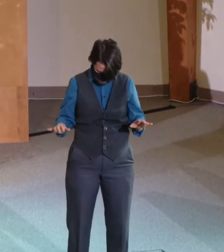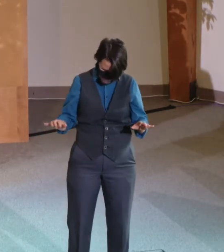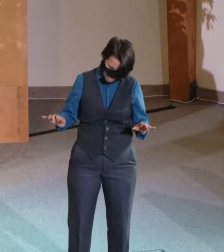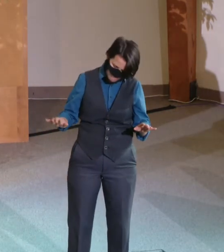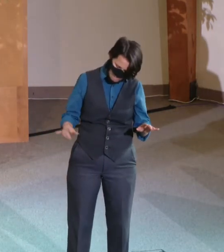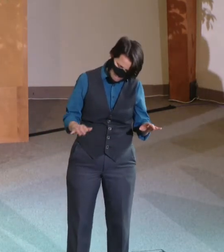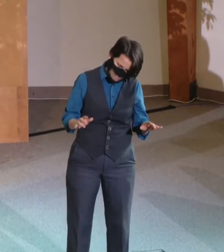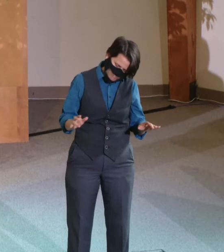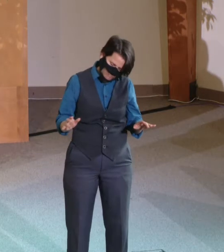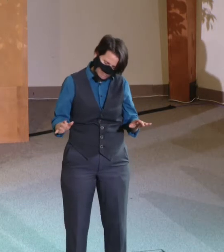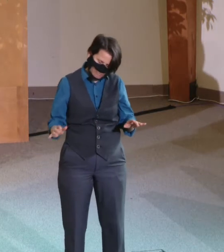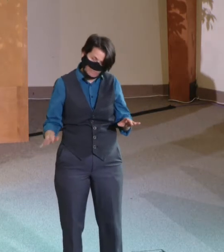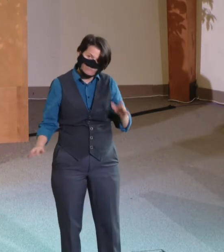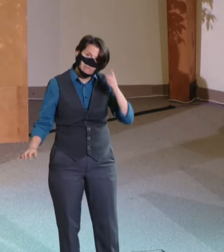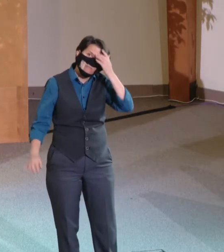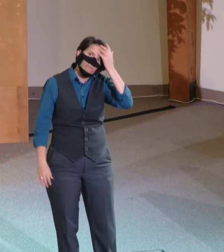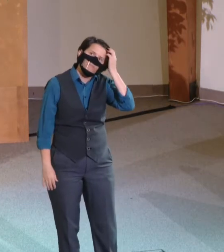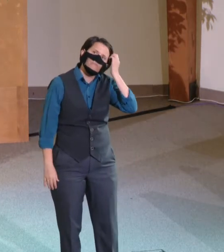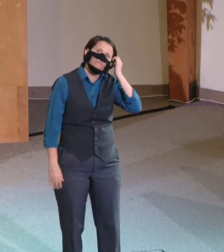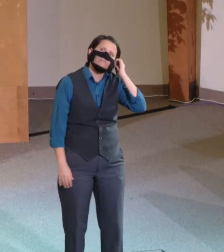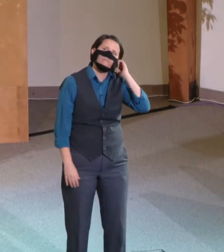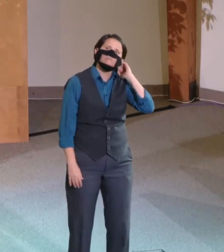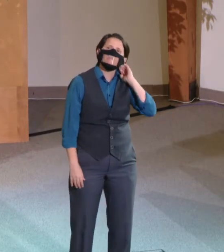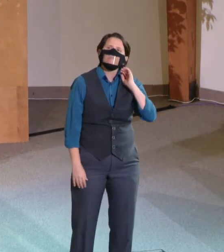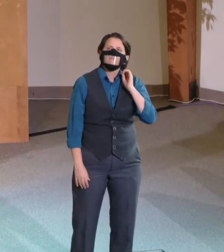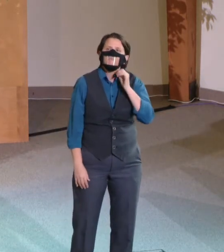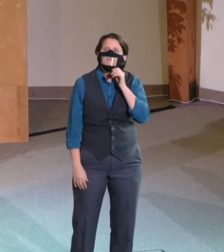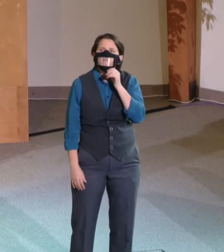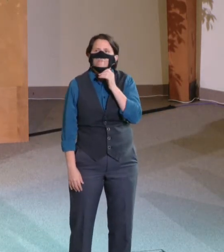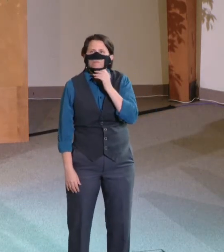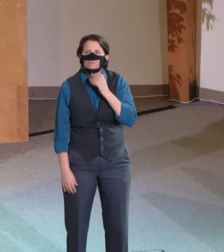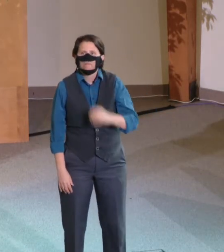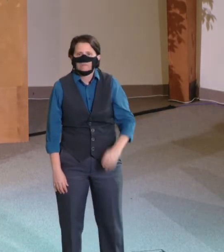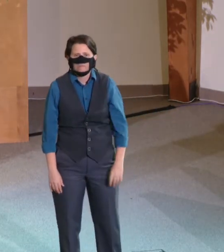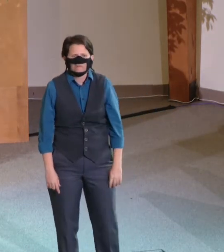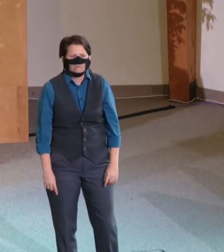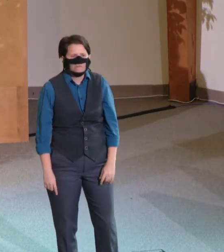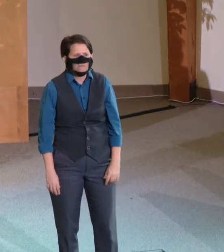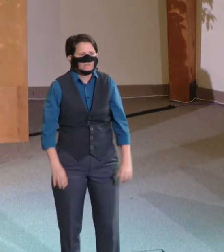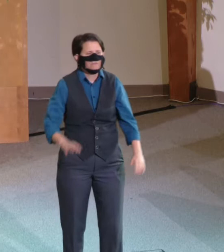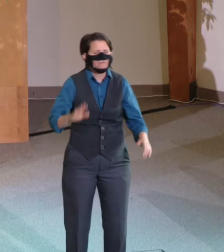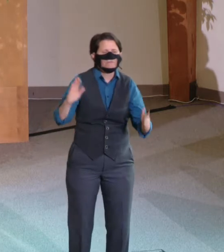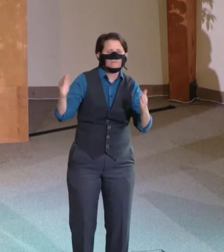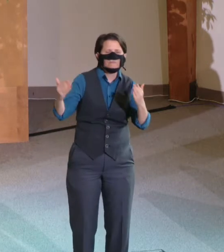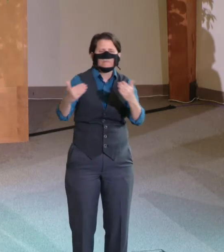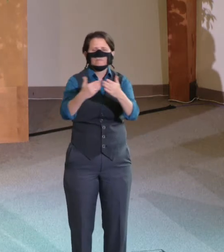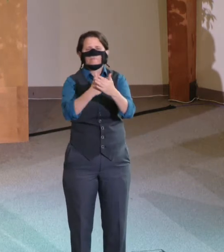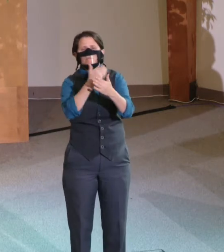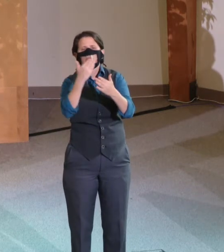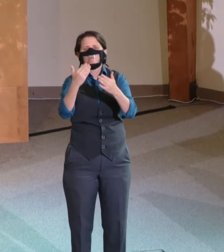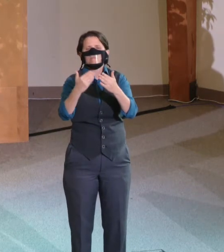It's a new